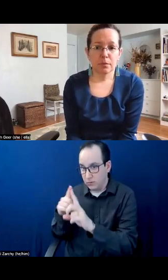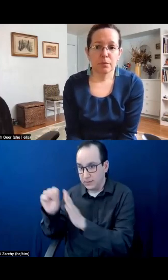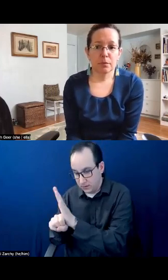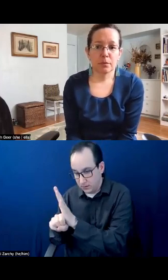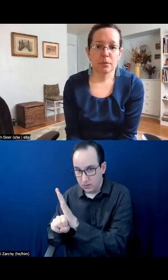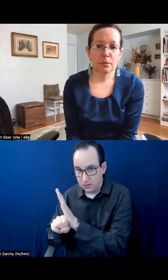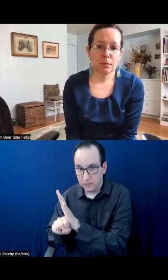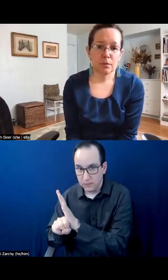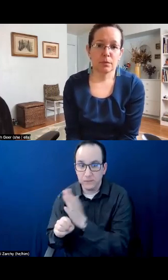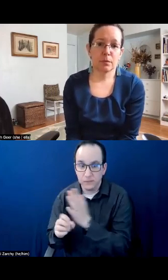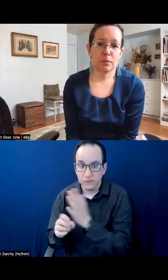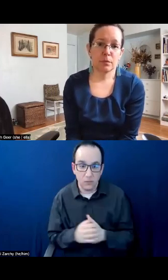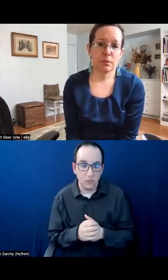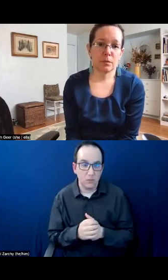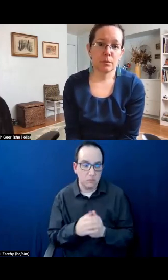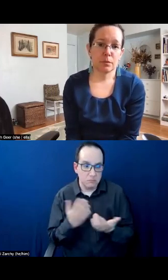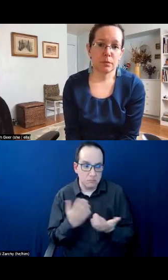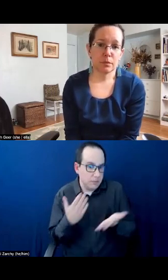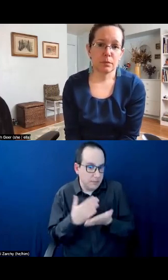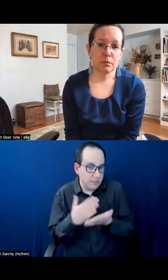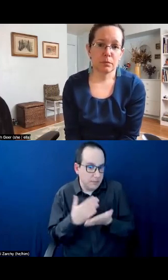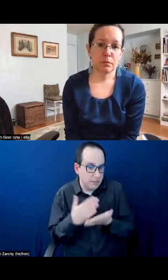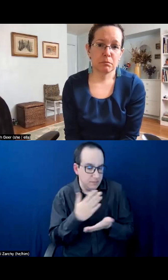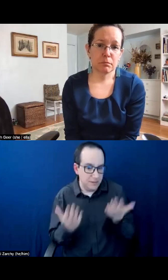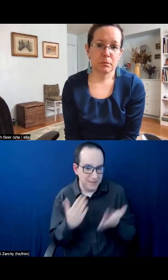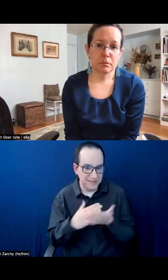our students to then report to the state.